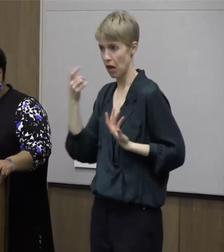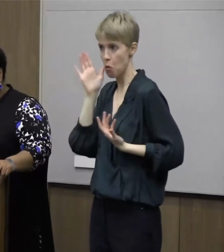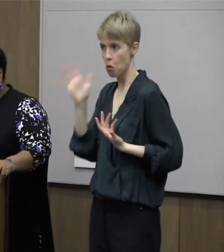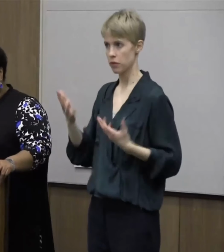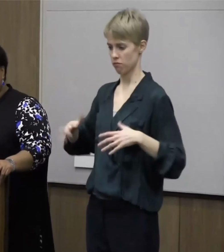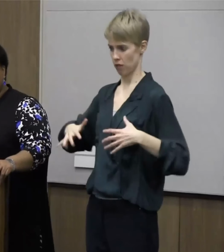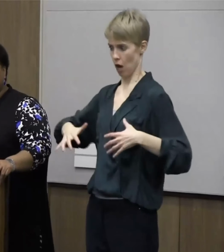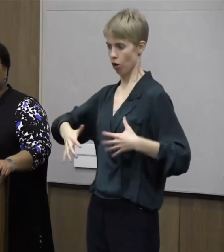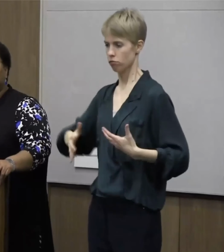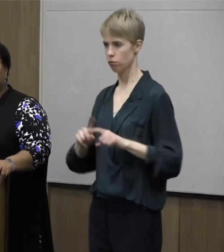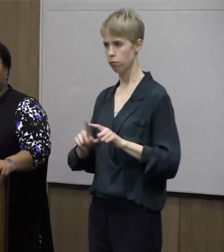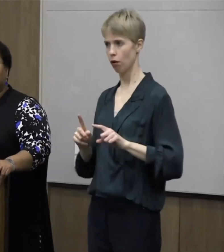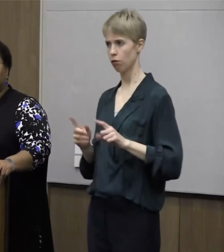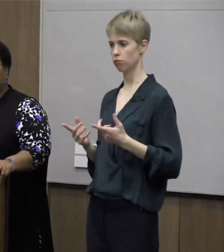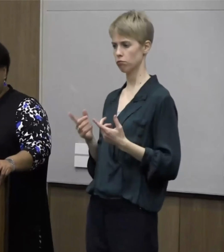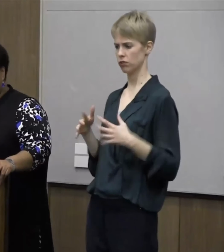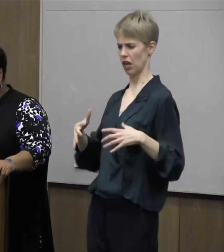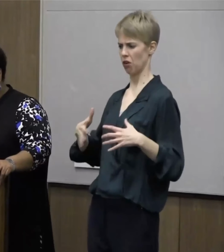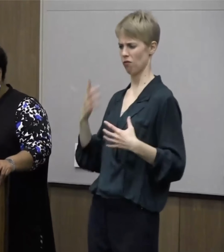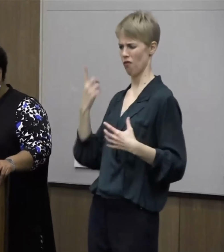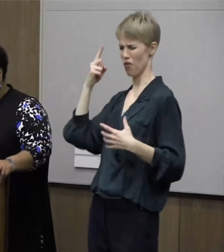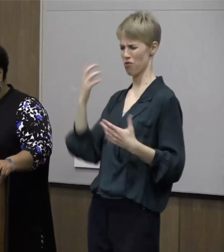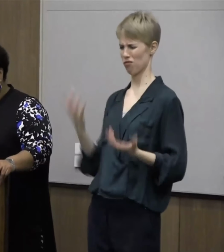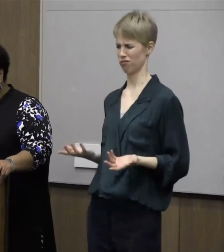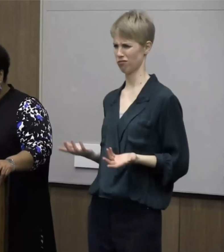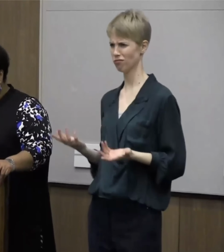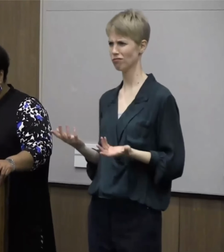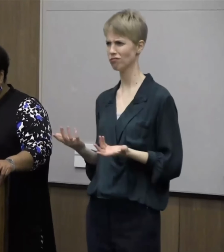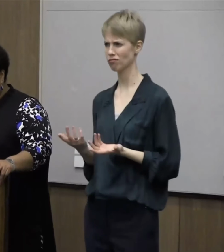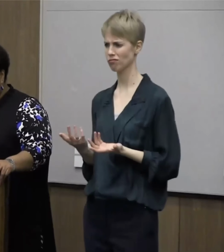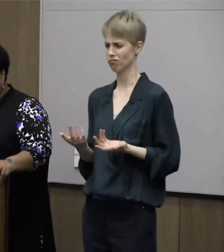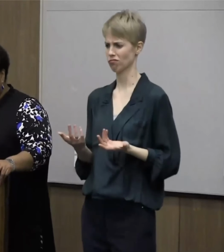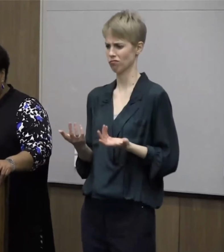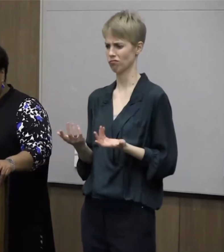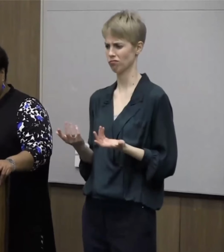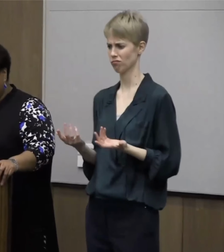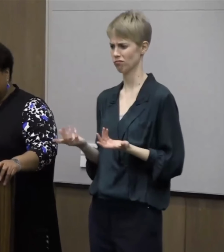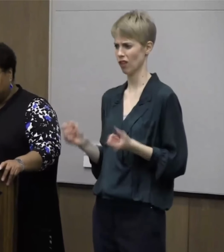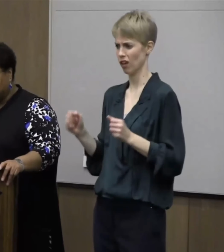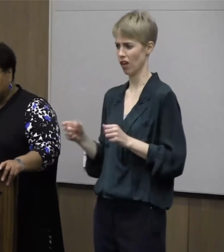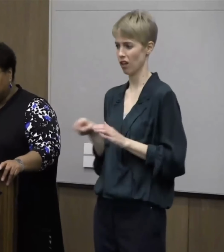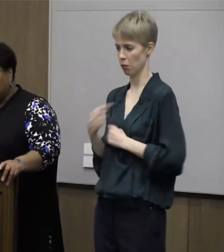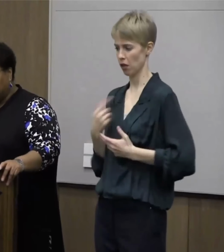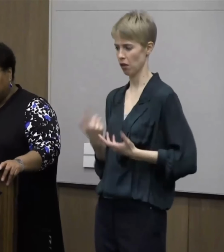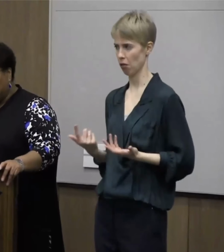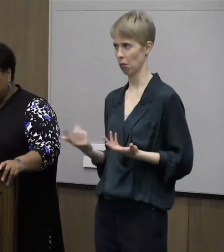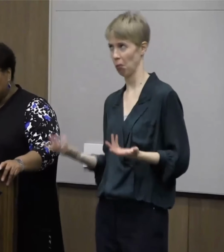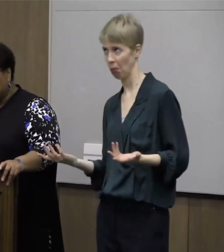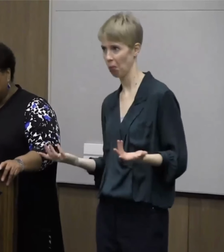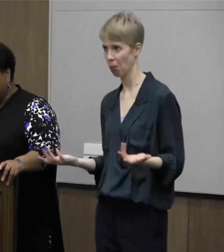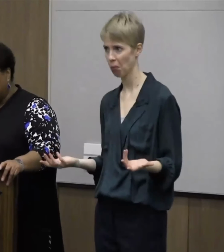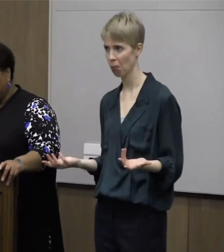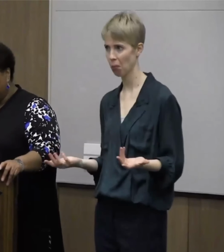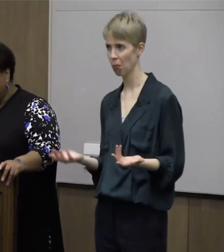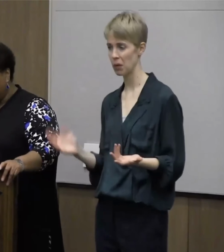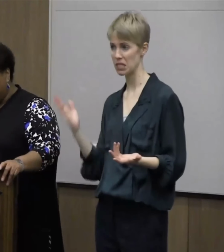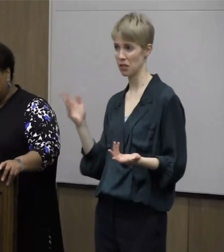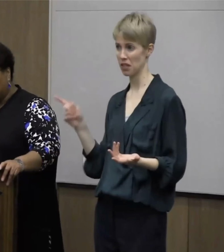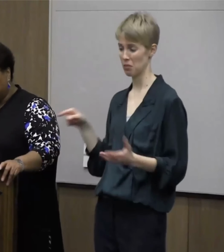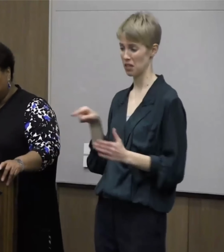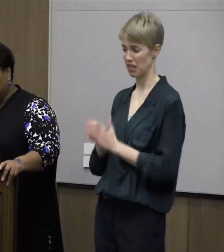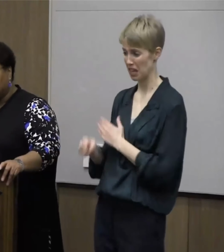scared. But what was the point of being scared? The only thing they could do was kill me. And it kind of seemed like they'd been